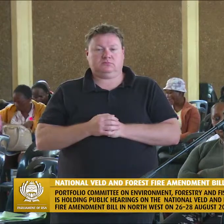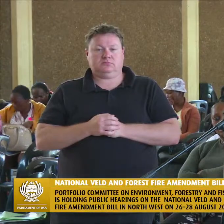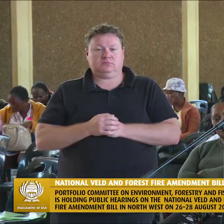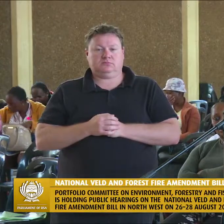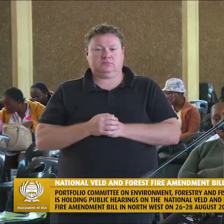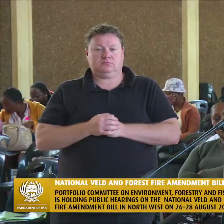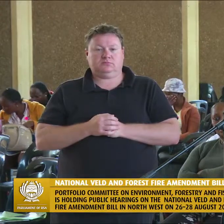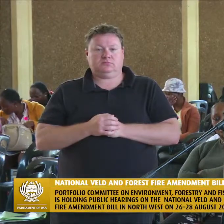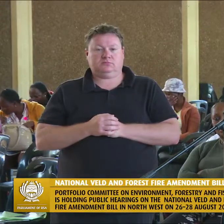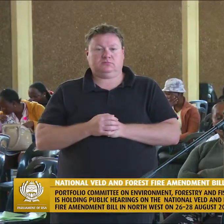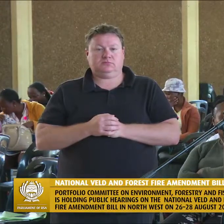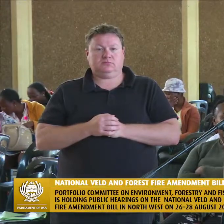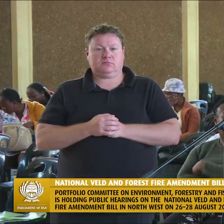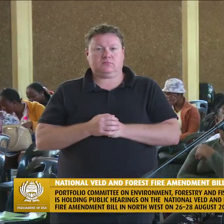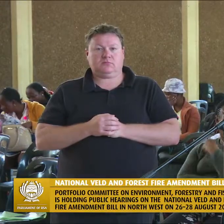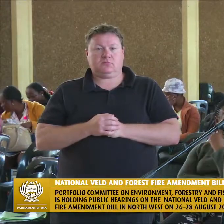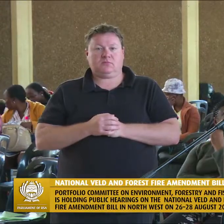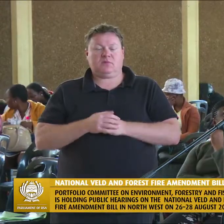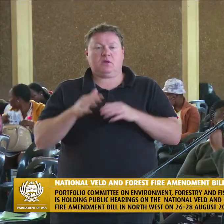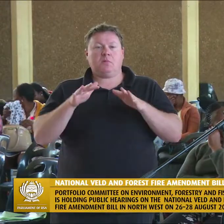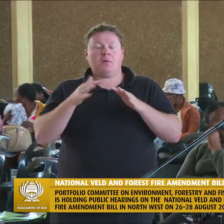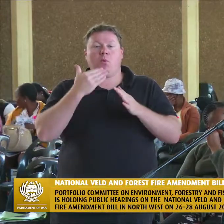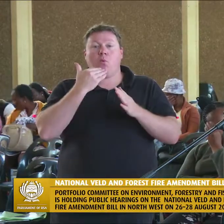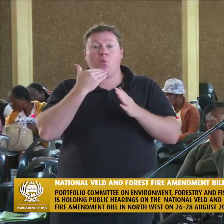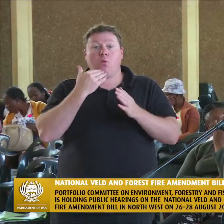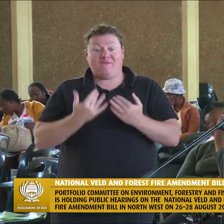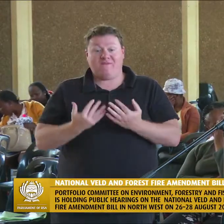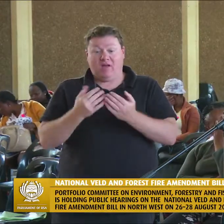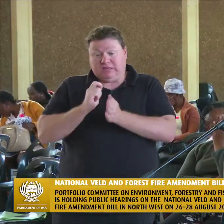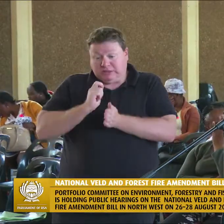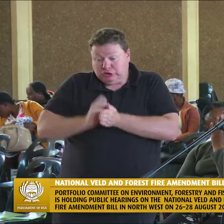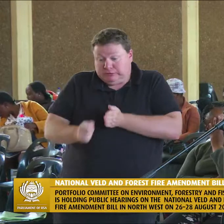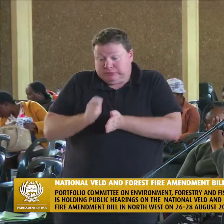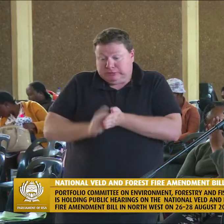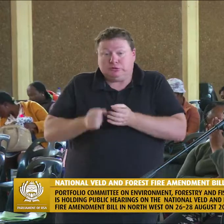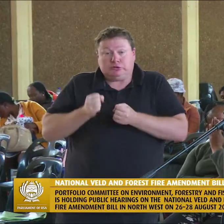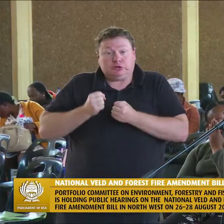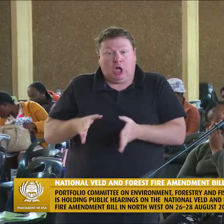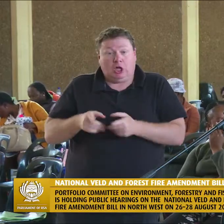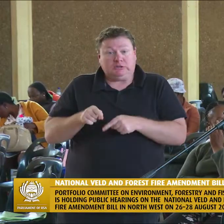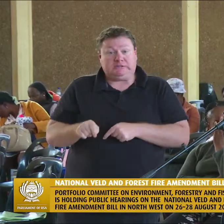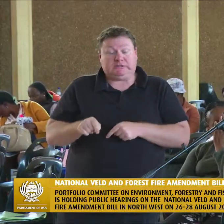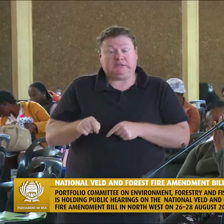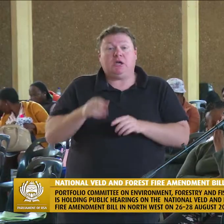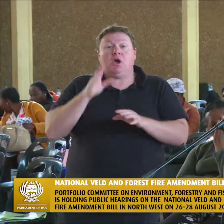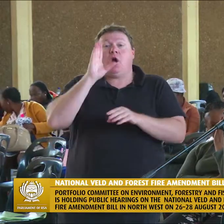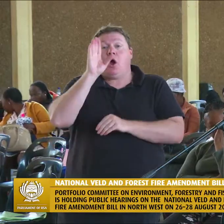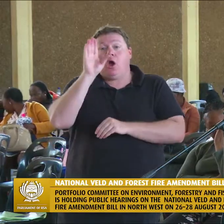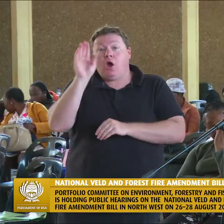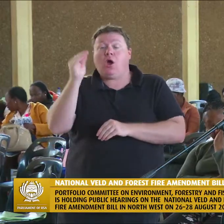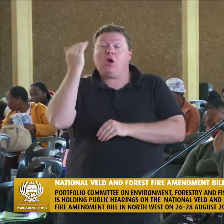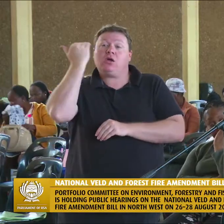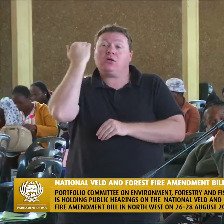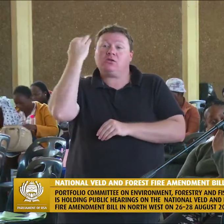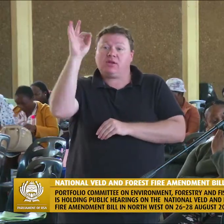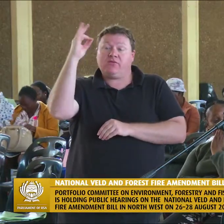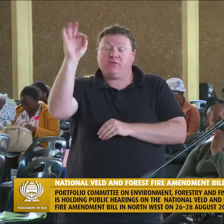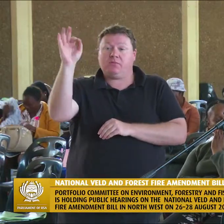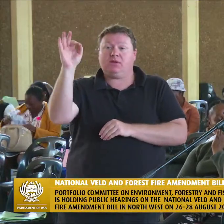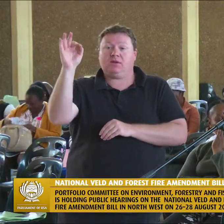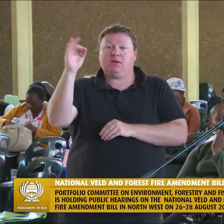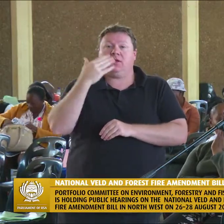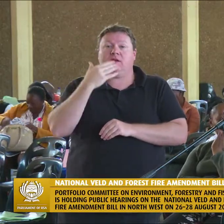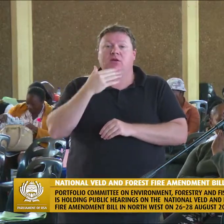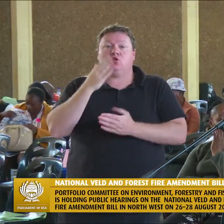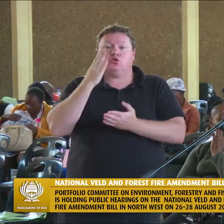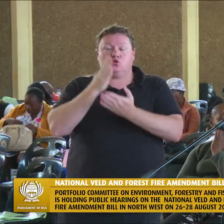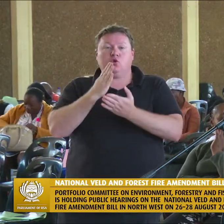there are people who are starting fires and we are requesting that government must make sure that each and